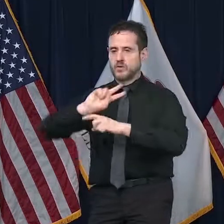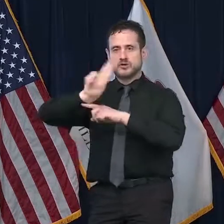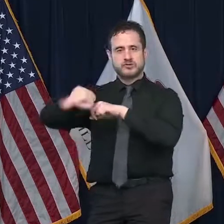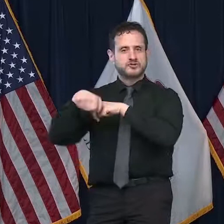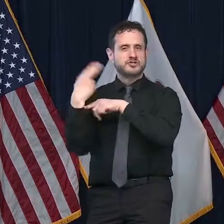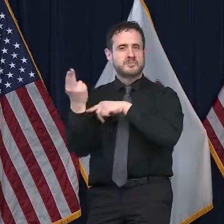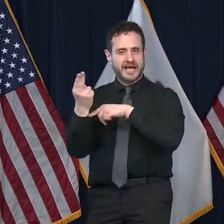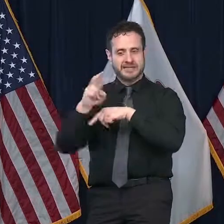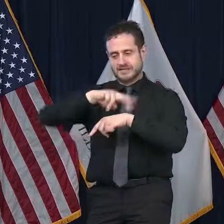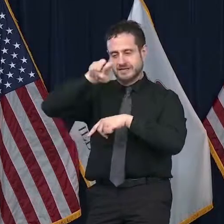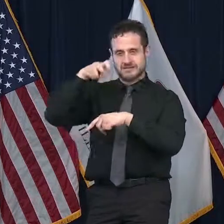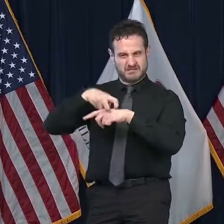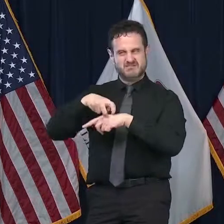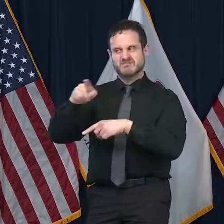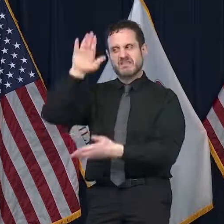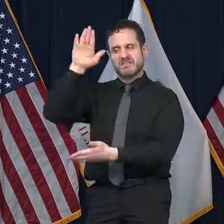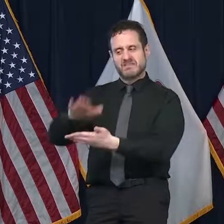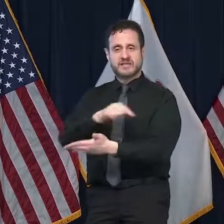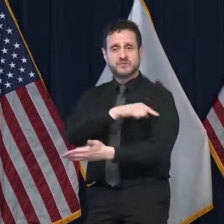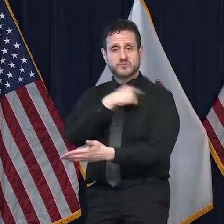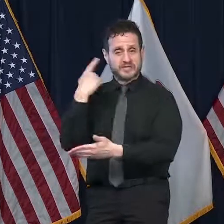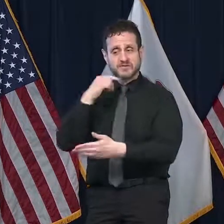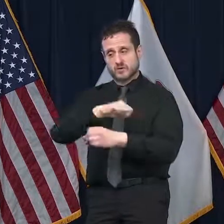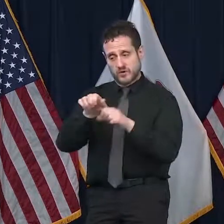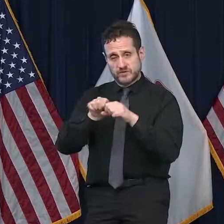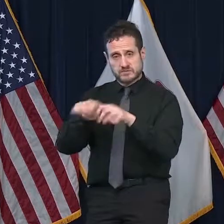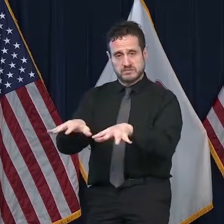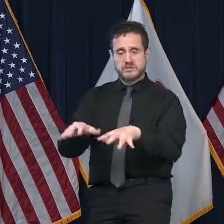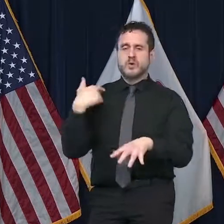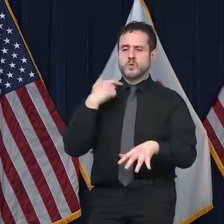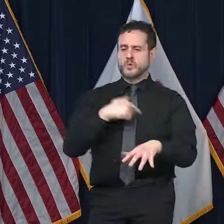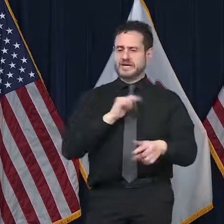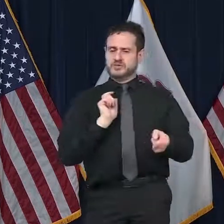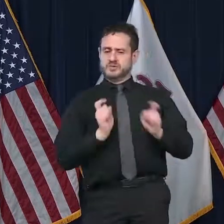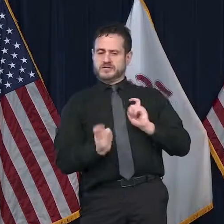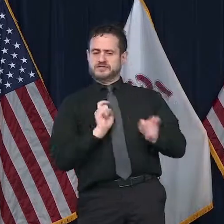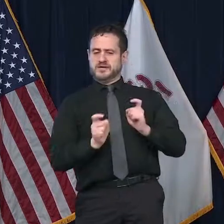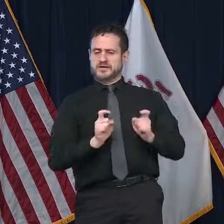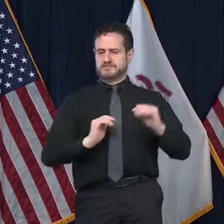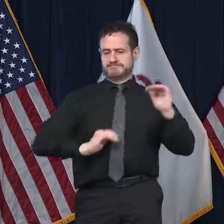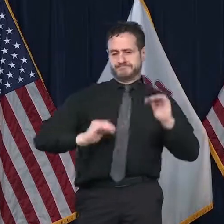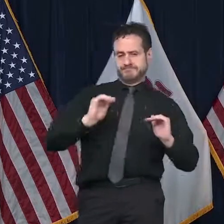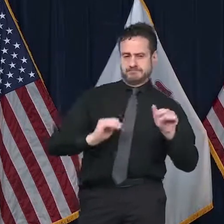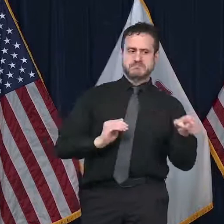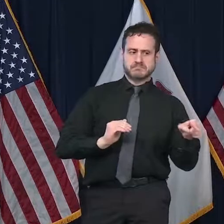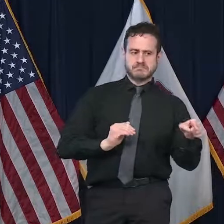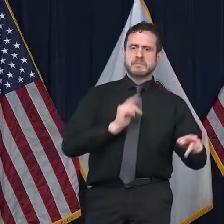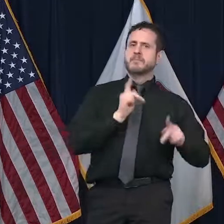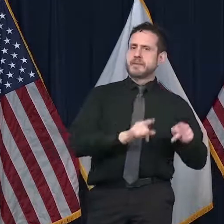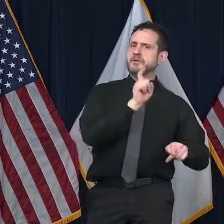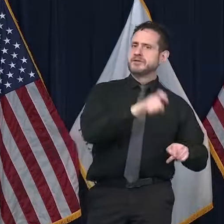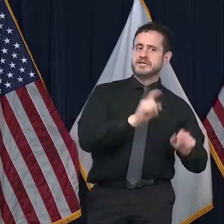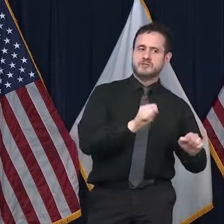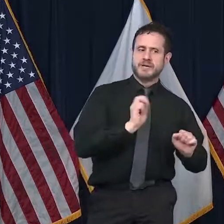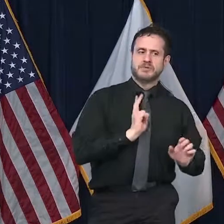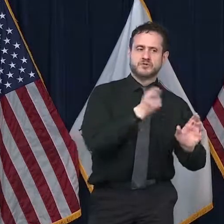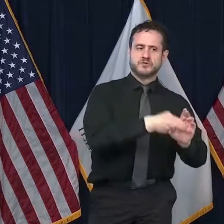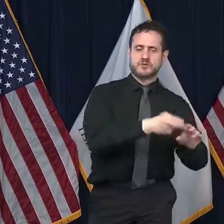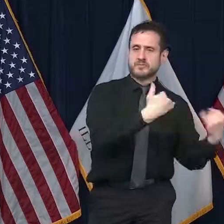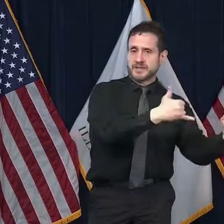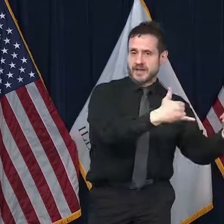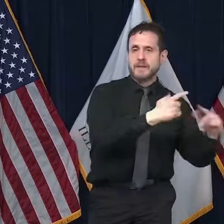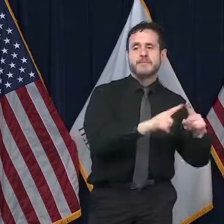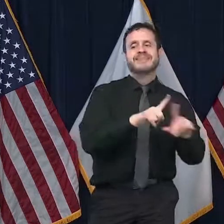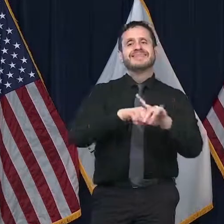gymnastics. So we can and have to make adjustments to best balance the ability to play and the need to stay